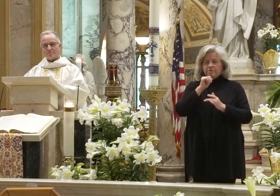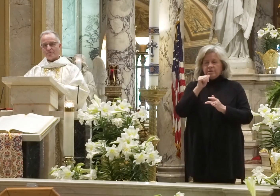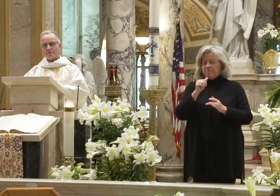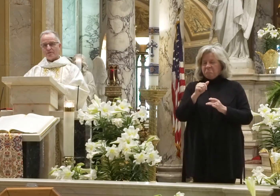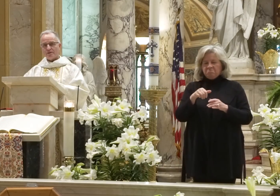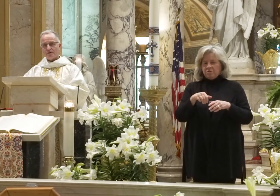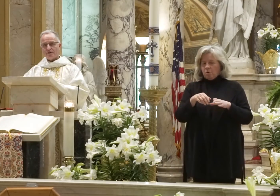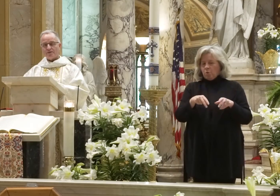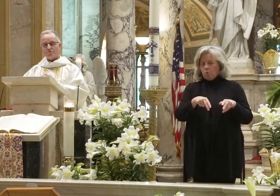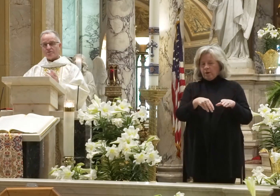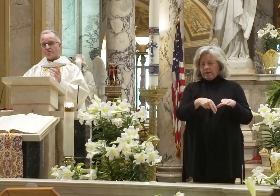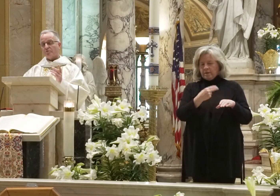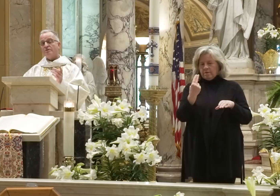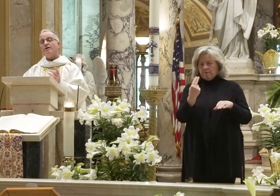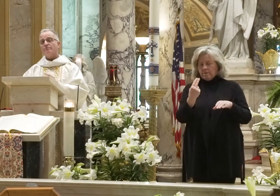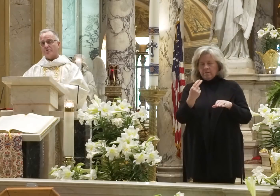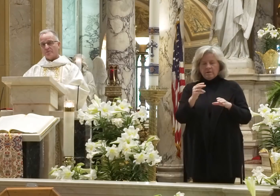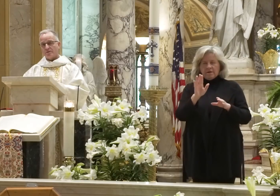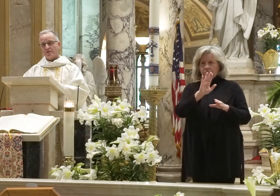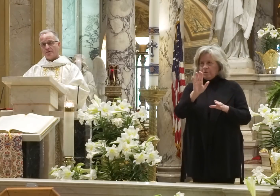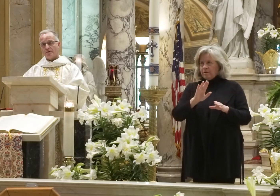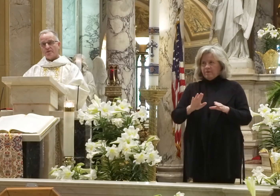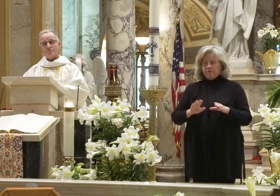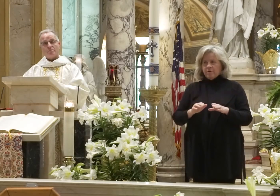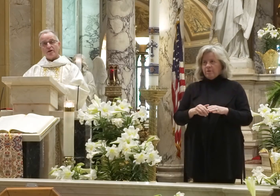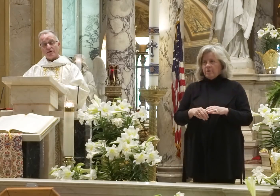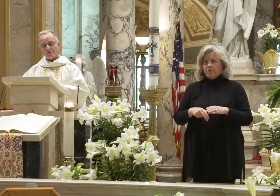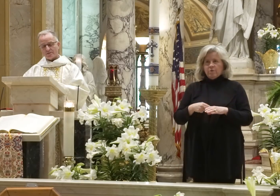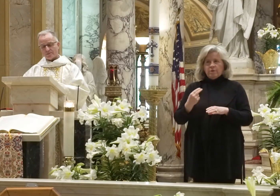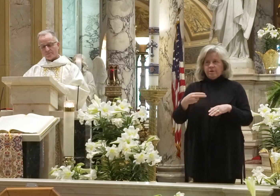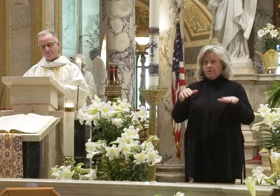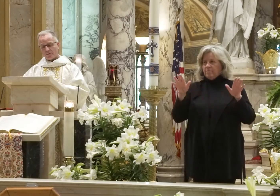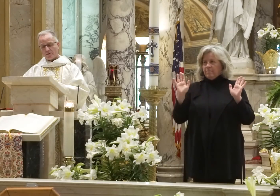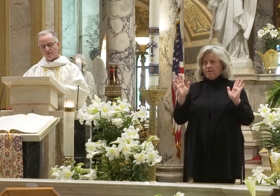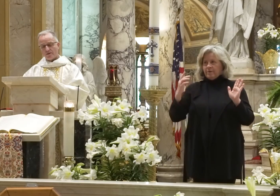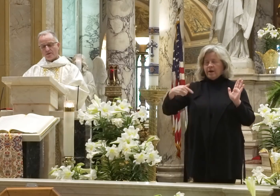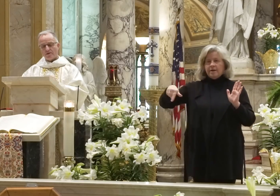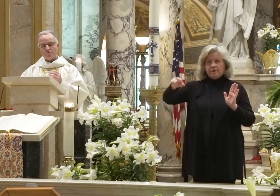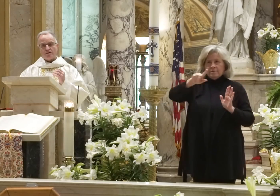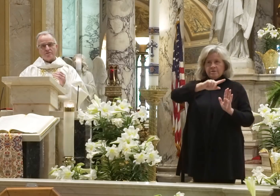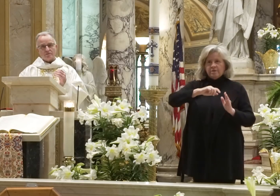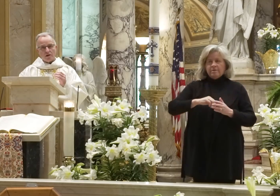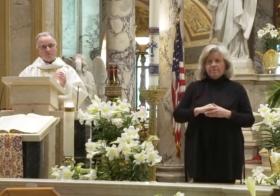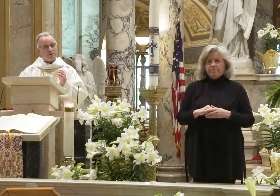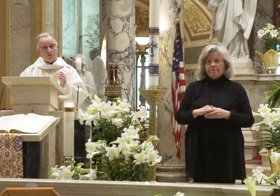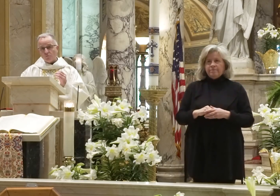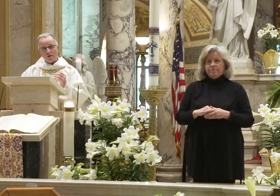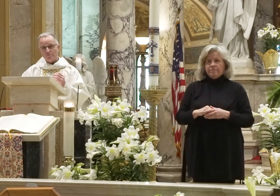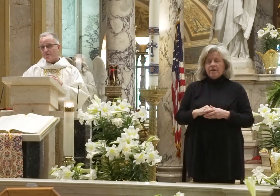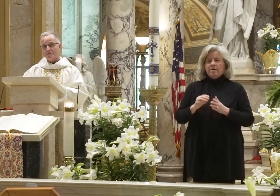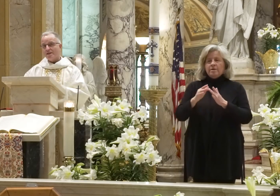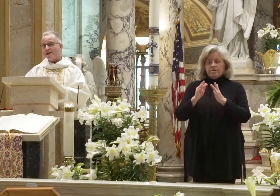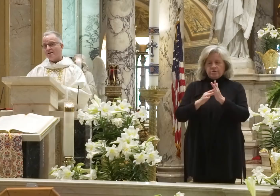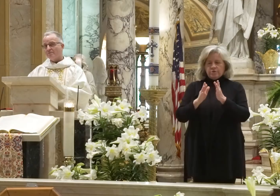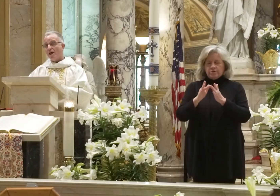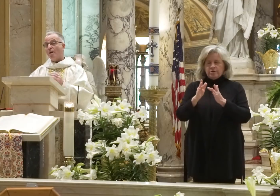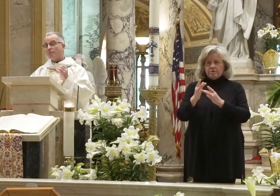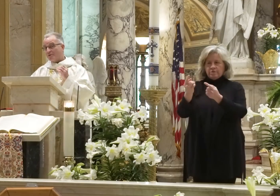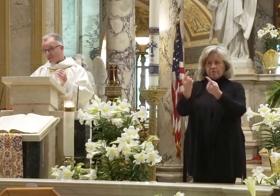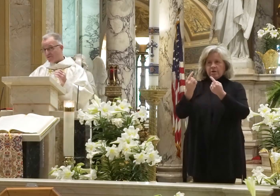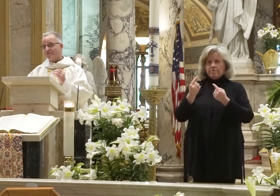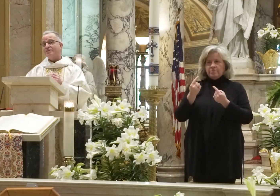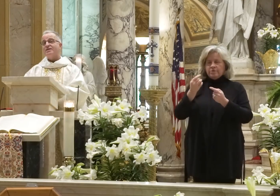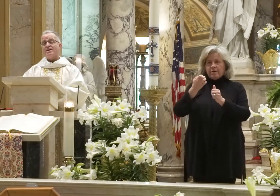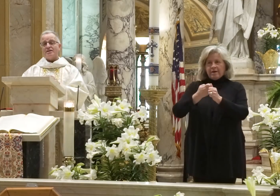Thomas, and Jesus will never give up on us. Jesus comes to each one of us today,